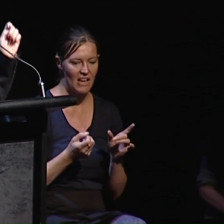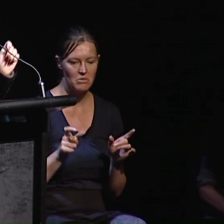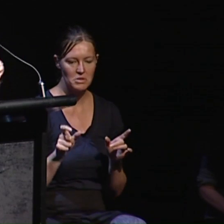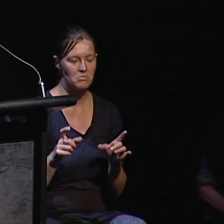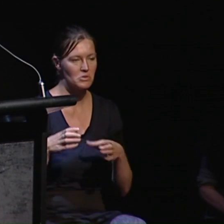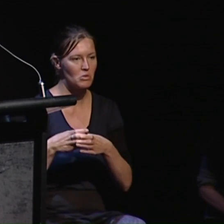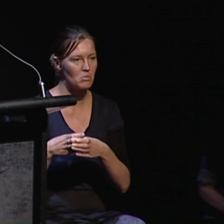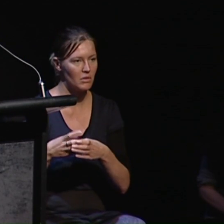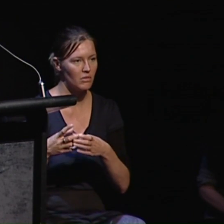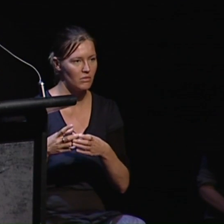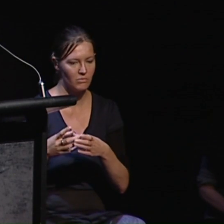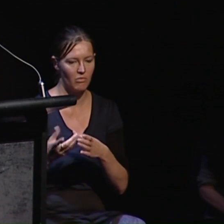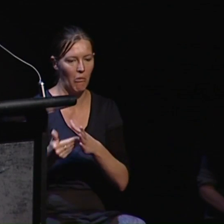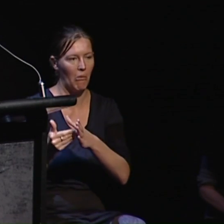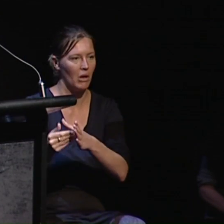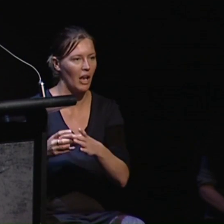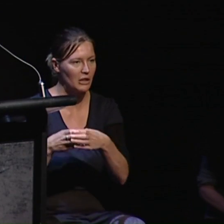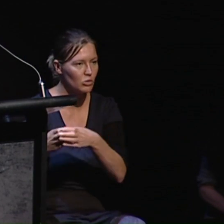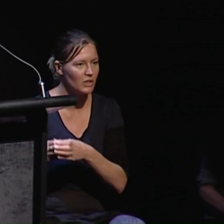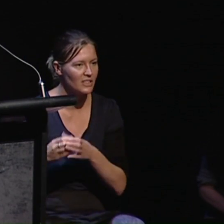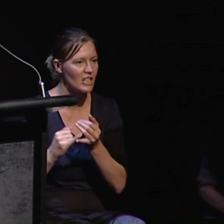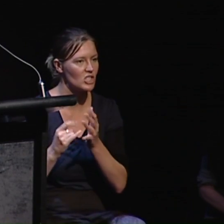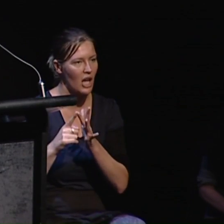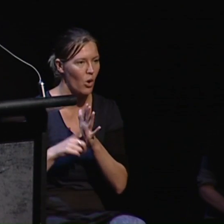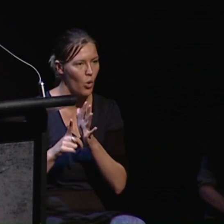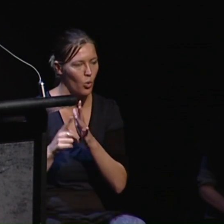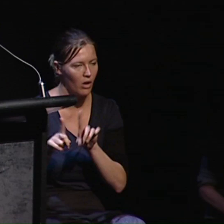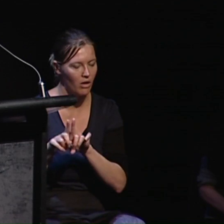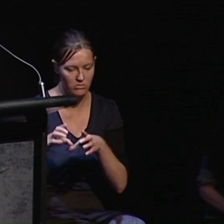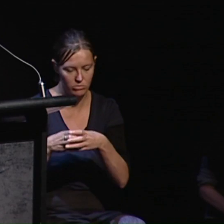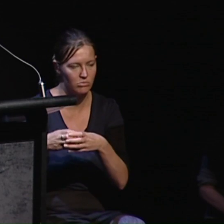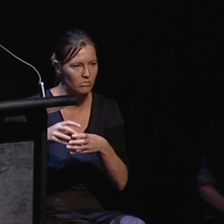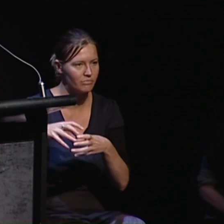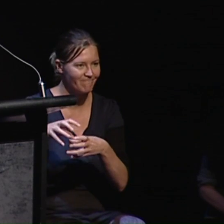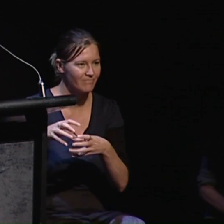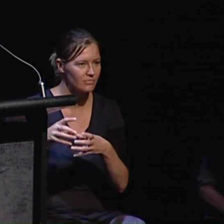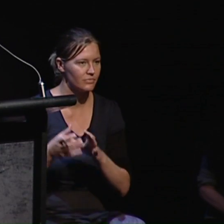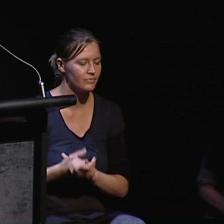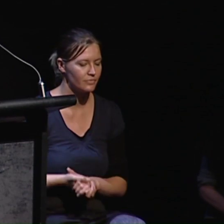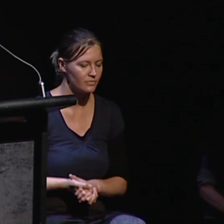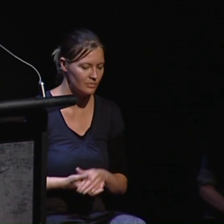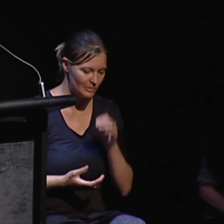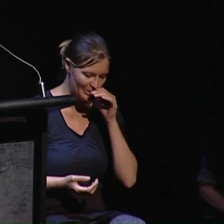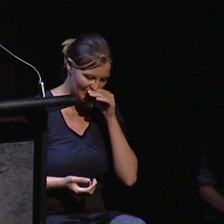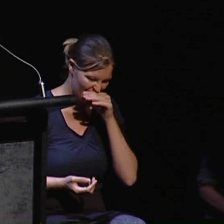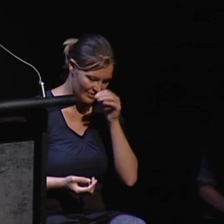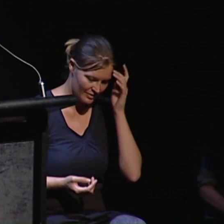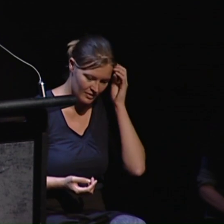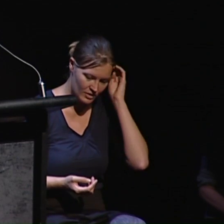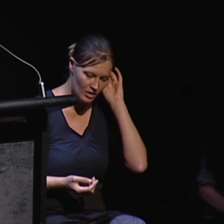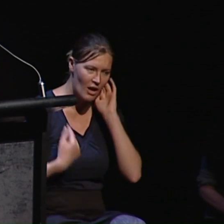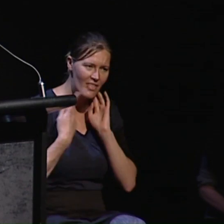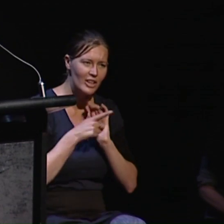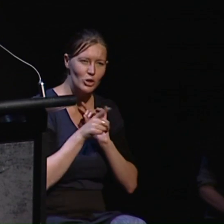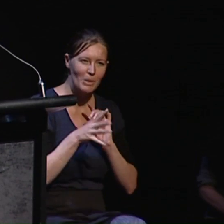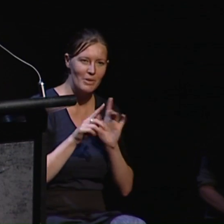of groups within it. So I think one of the key things, and I think you may be the first audience